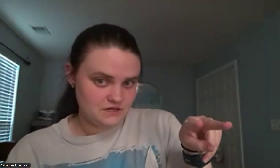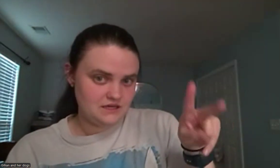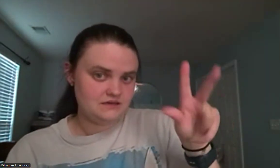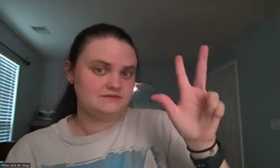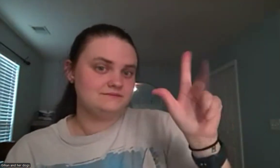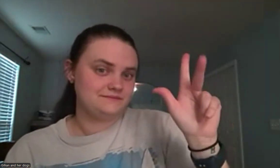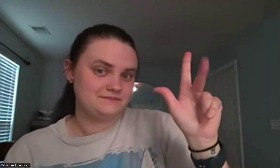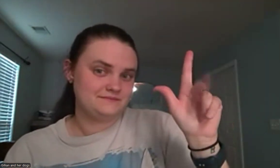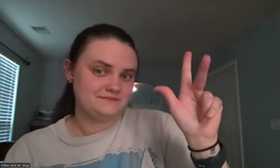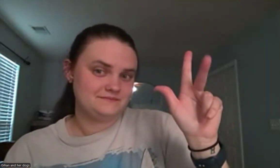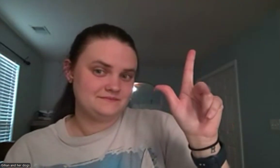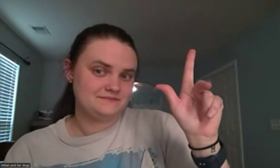23.